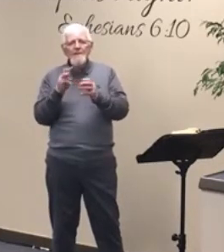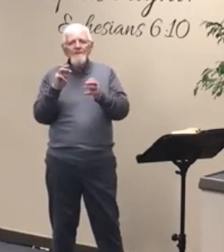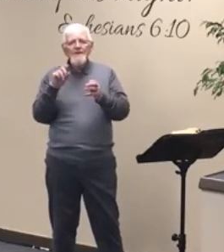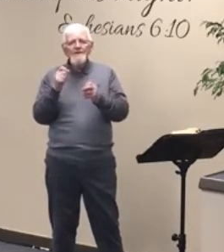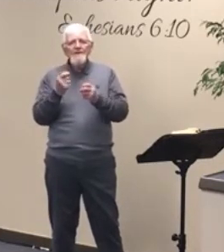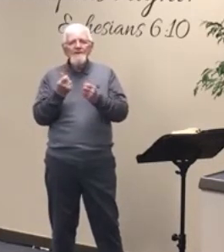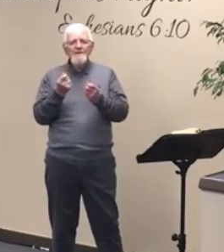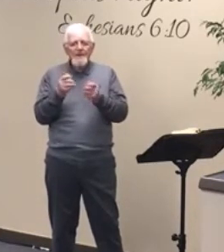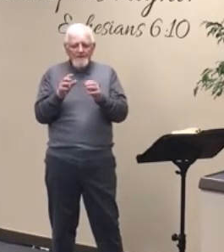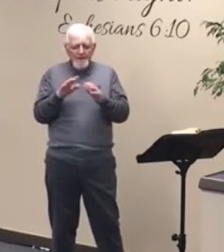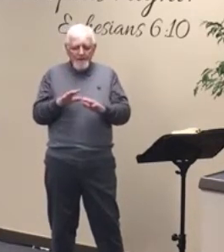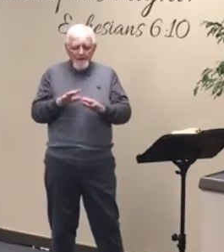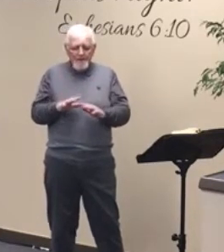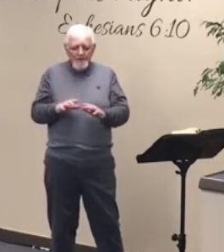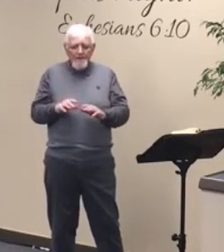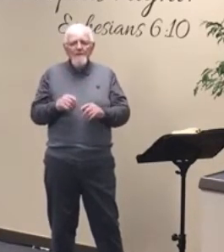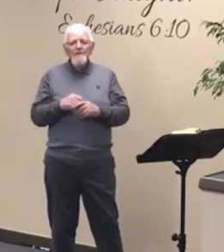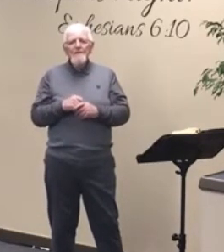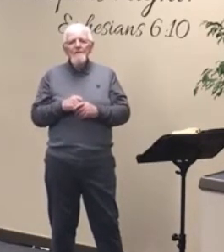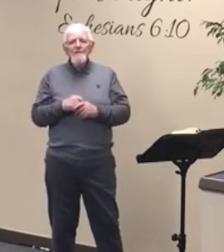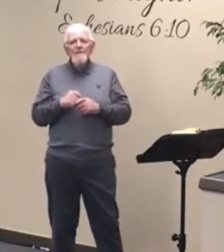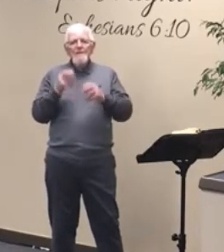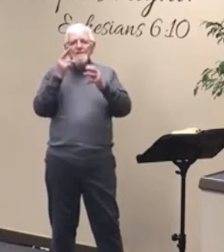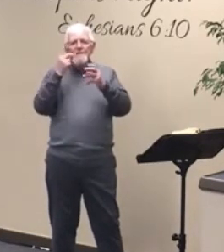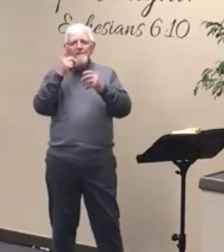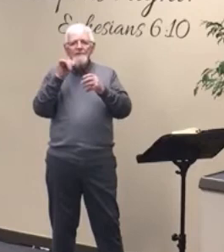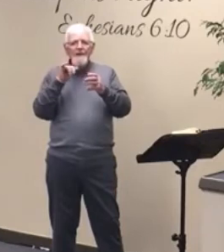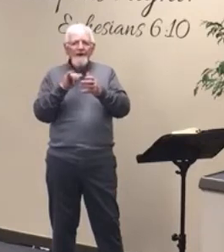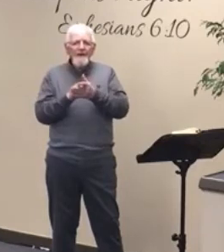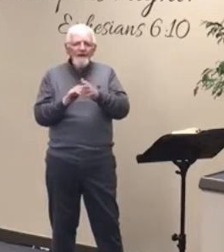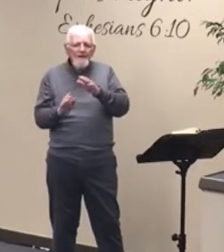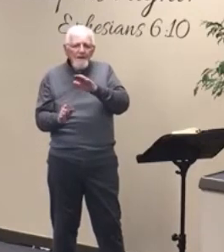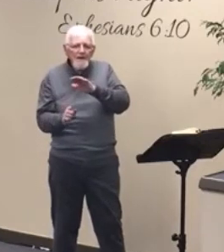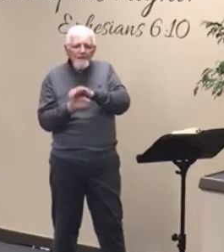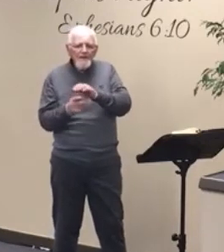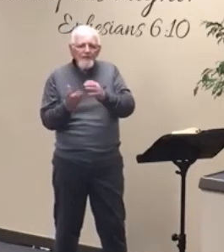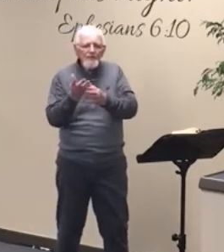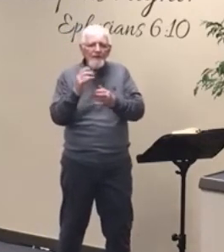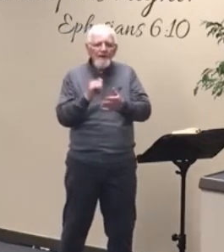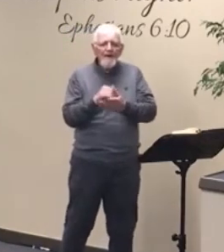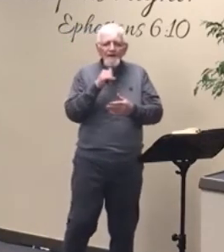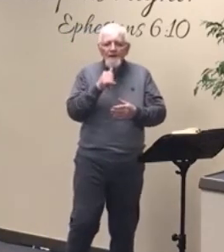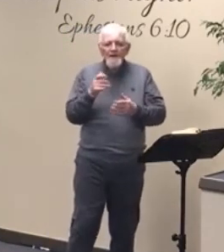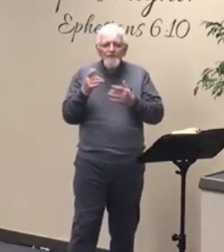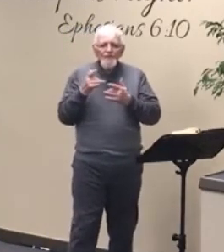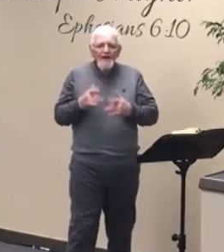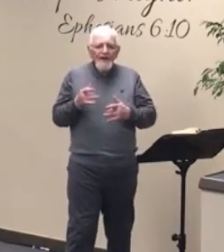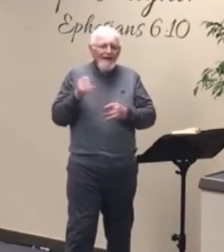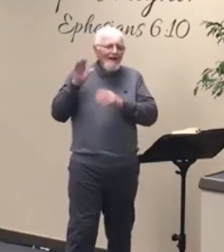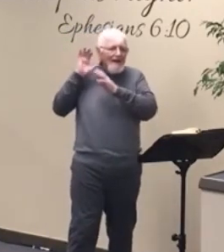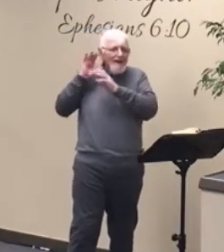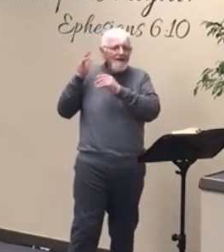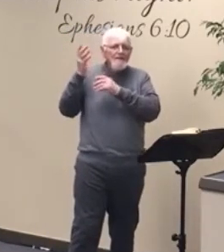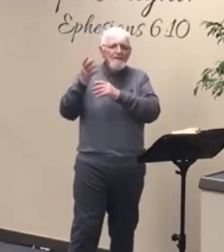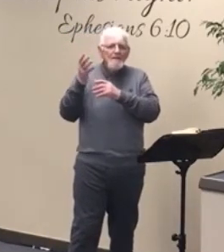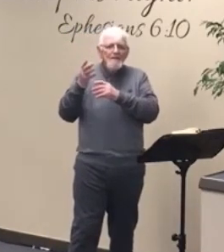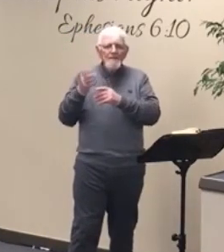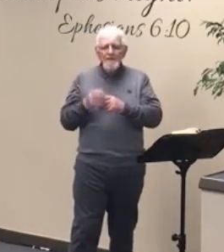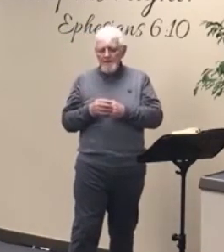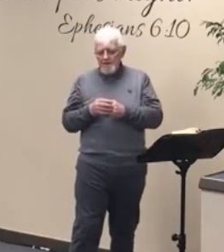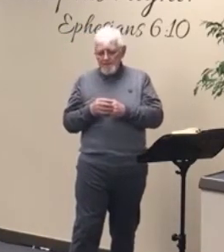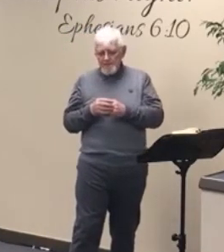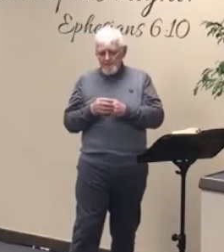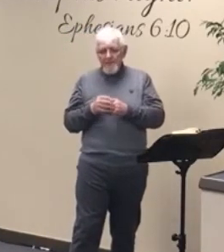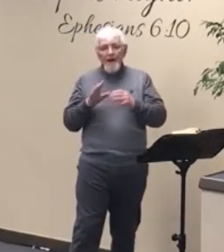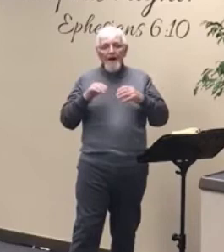little down and a little dreary, but the purpose of the humbling, and some of you have been through it, and it's not a dread to hear the sermon when you've been through it in the past. It's, yeah, I